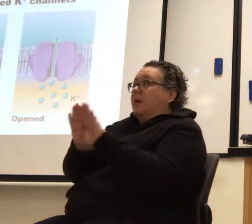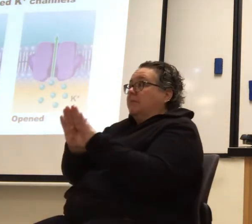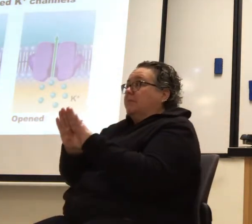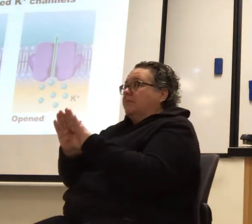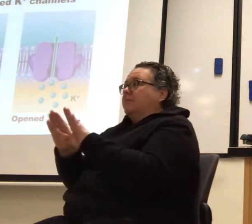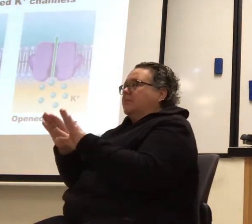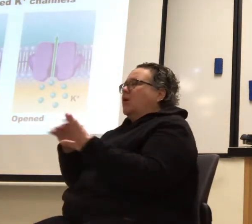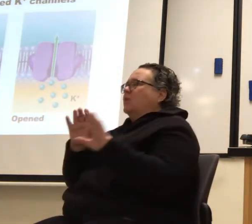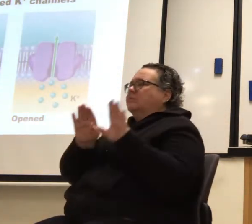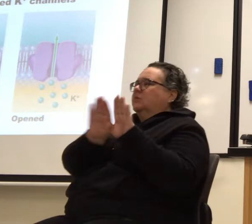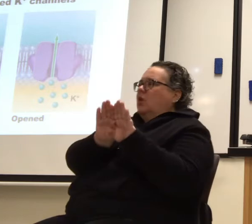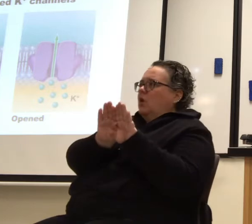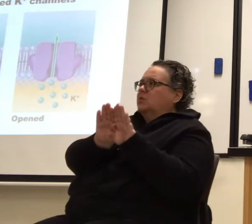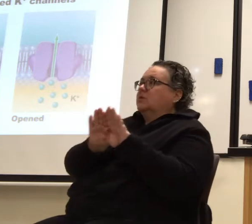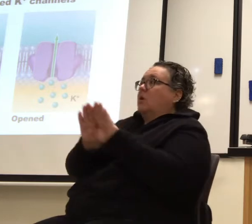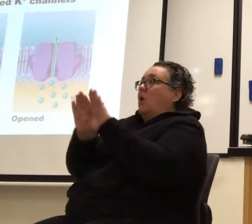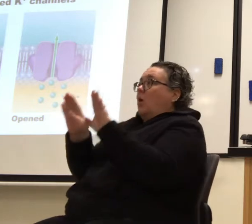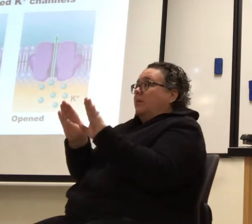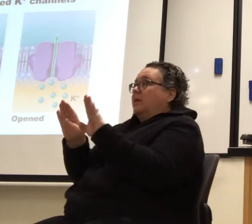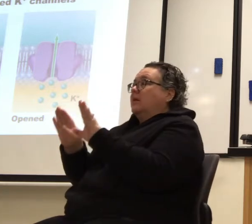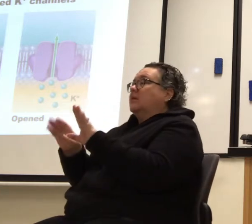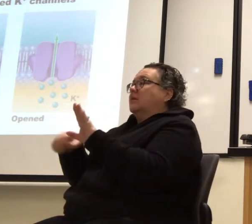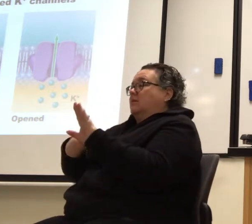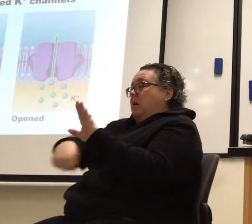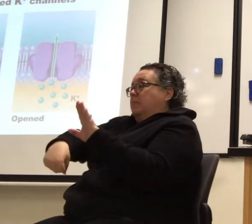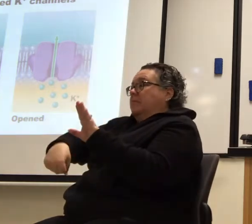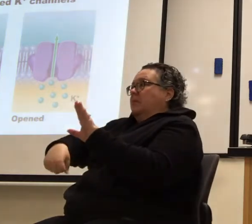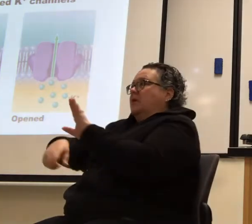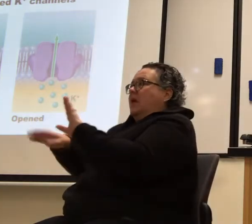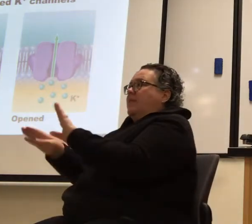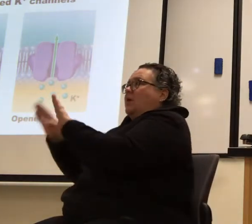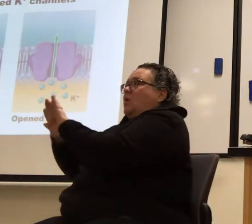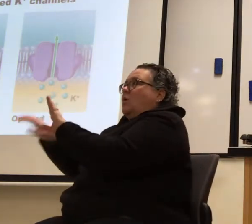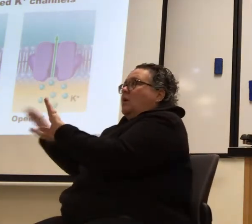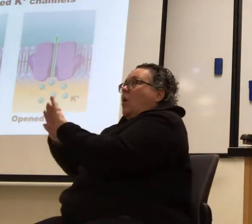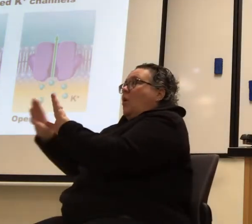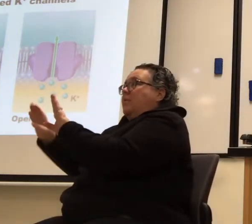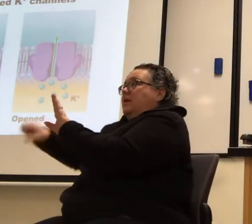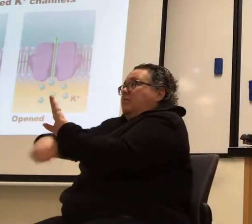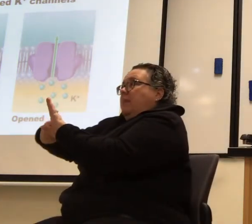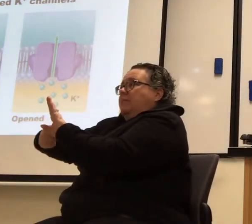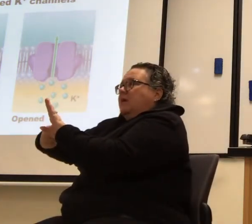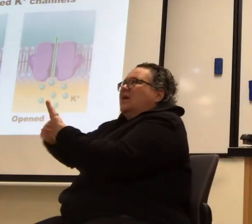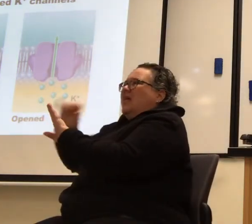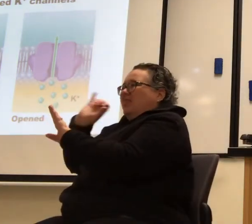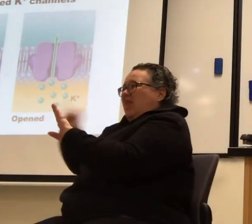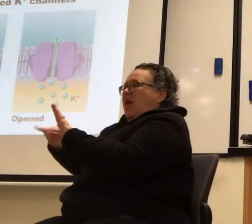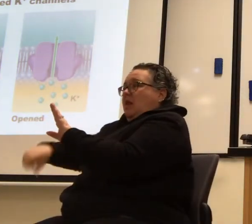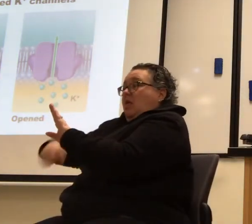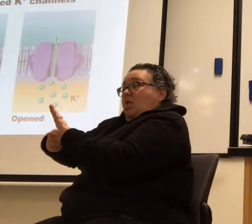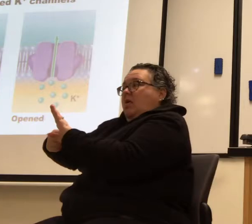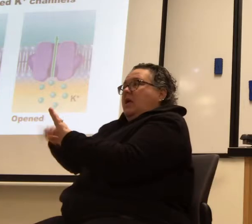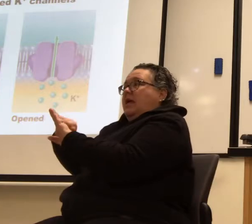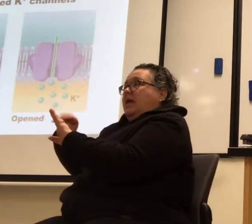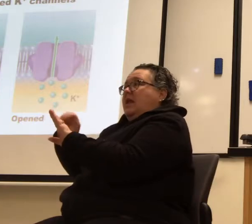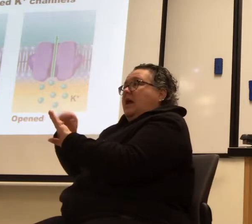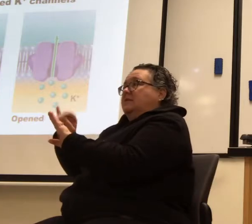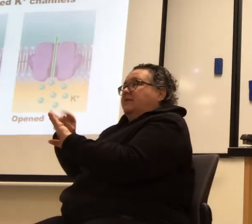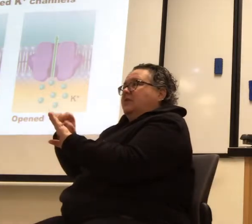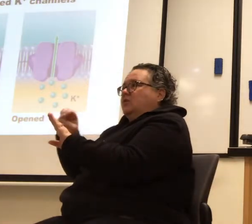potassium efflux. When it's closed, it's just closed. Okay. So nothing much to say other than what I just previously